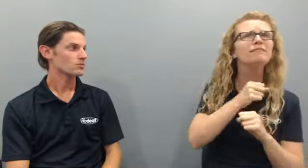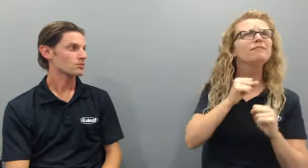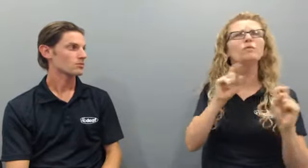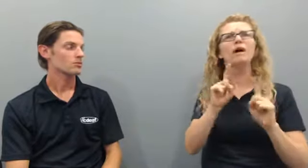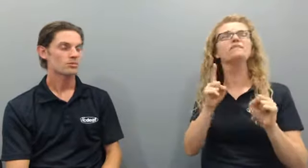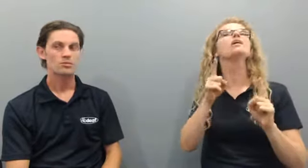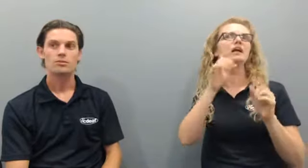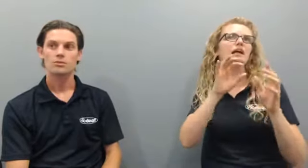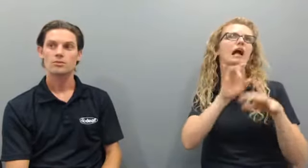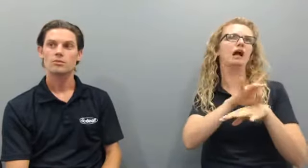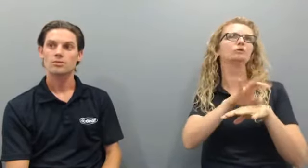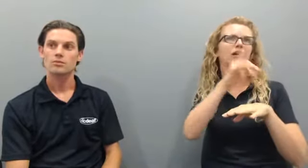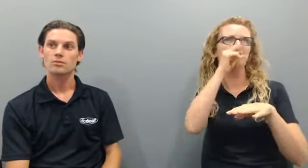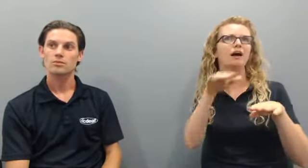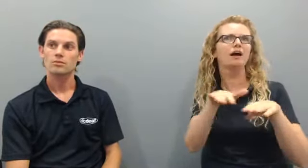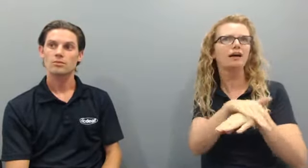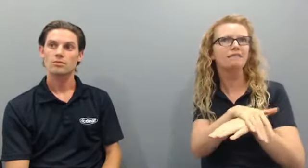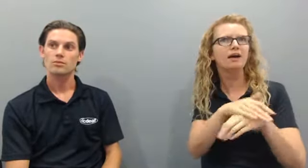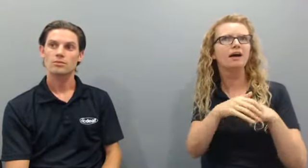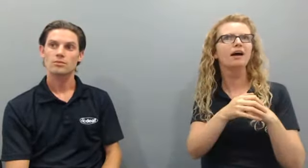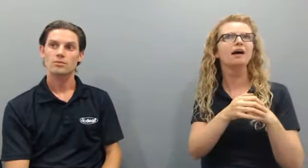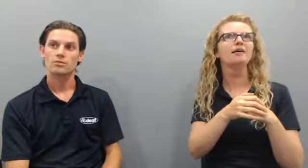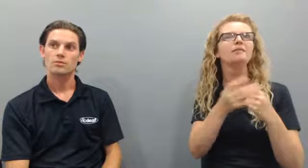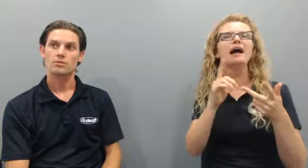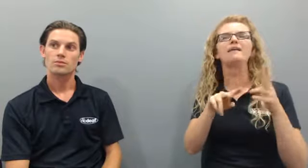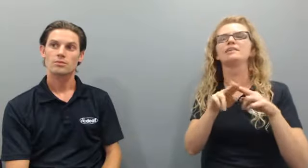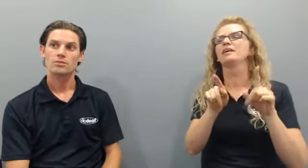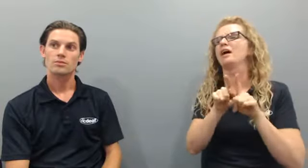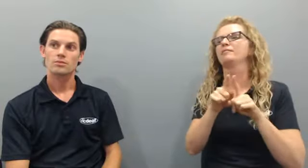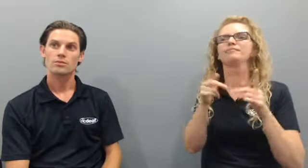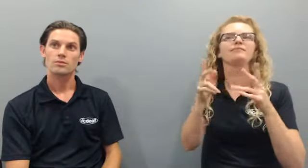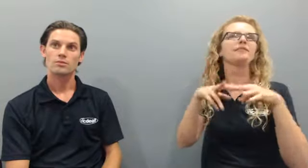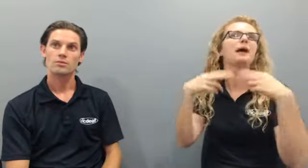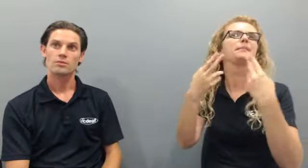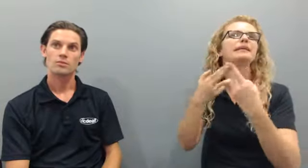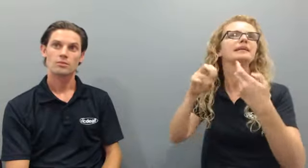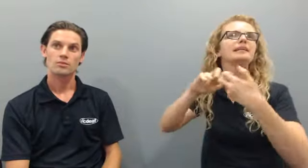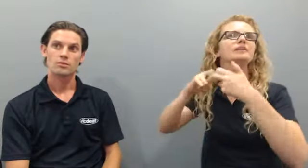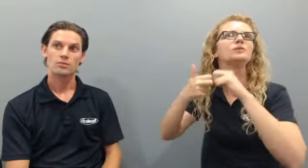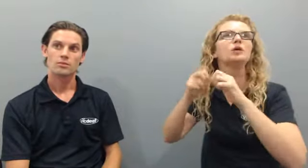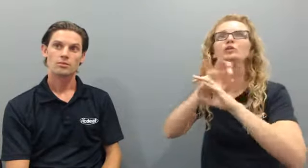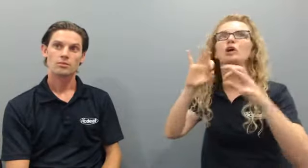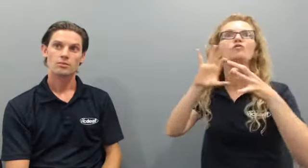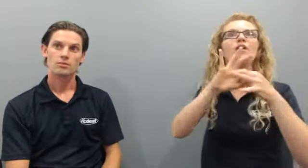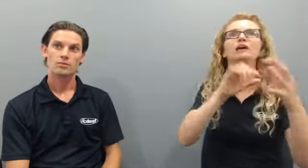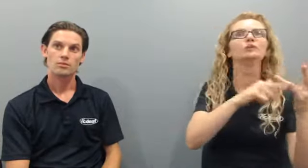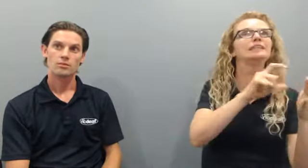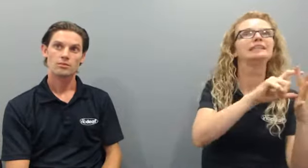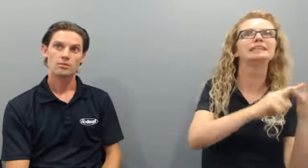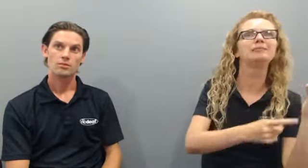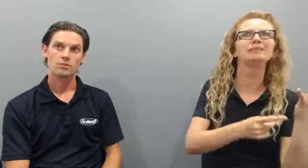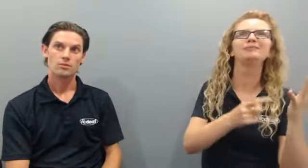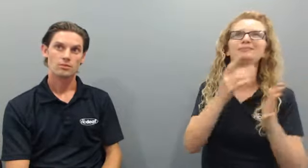deaf or the grief that you've faced being deaf, then the counselling cost may be covered. But if it's a family issue and it's something